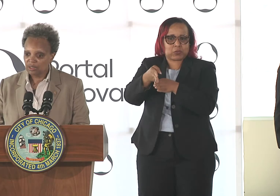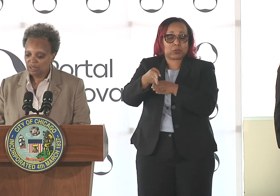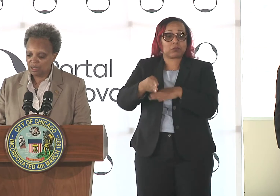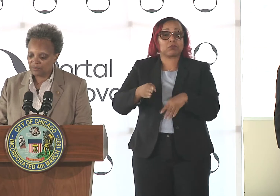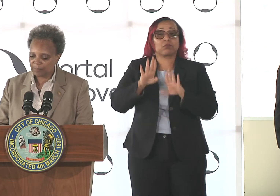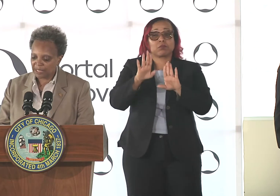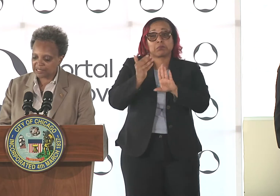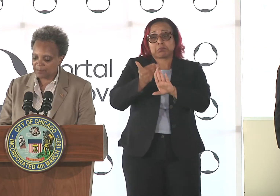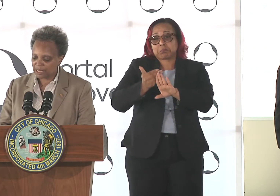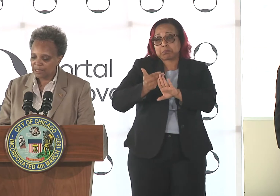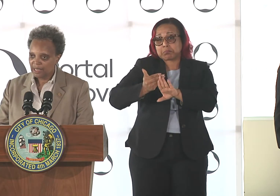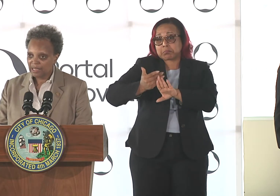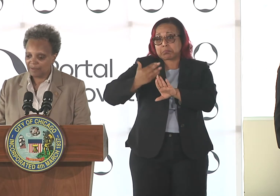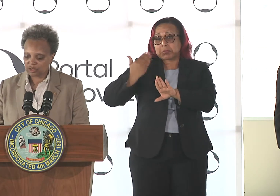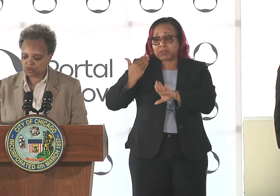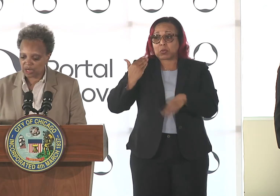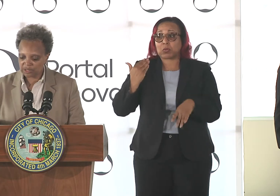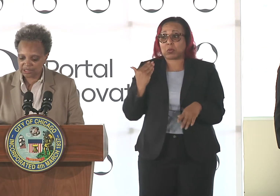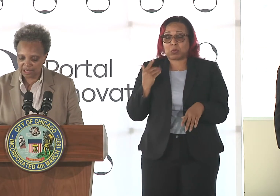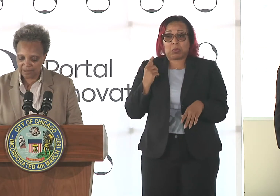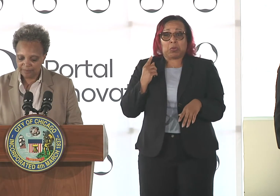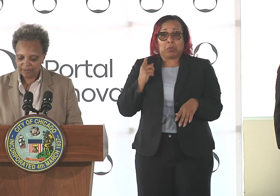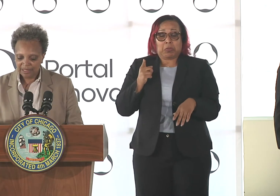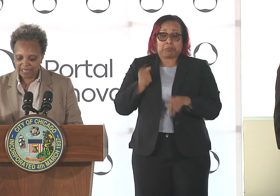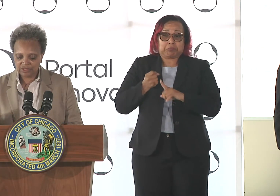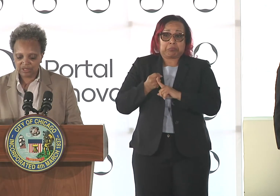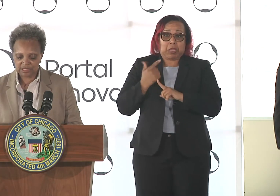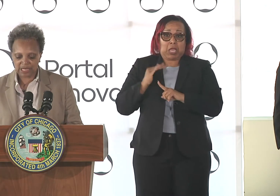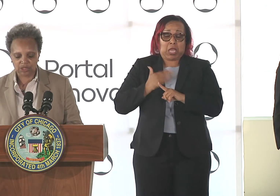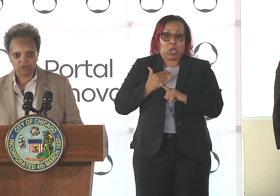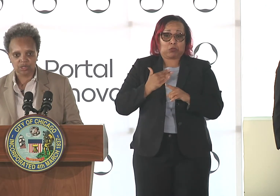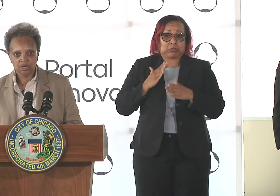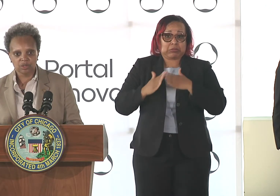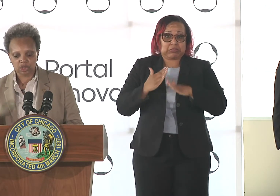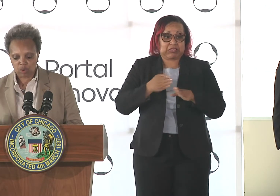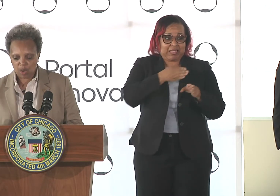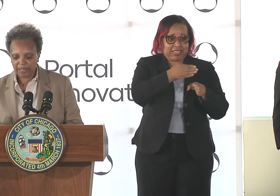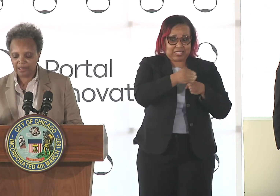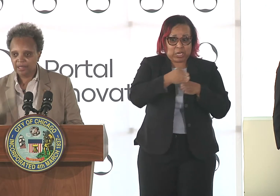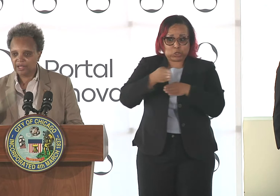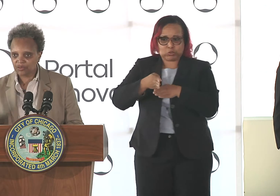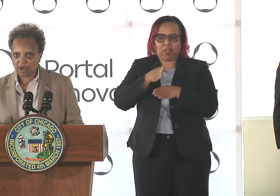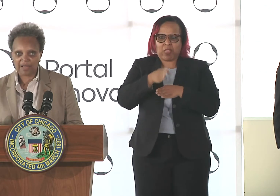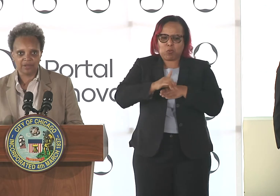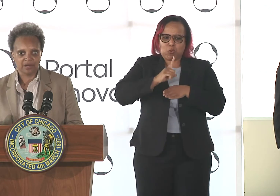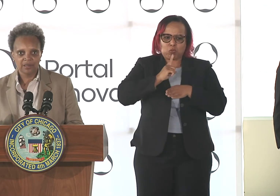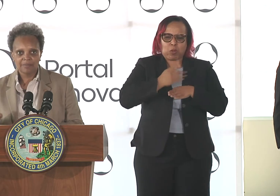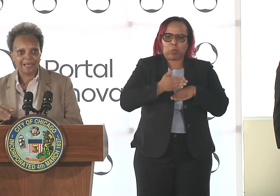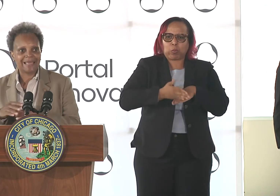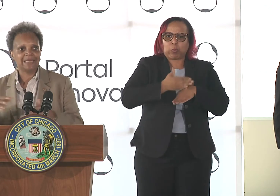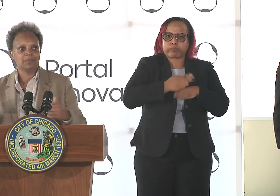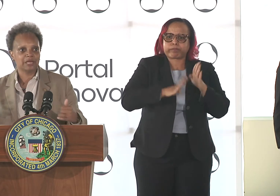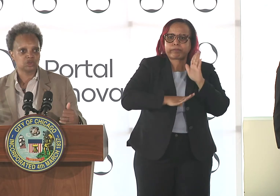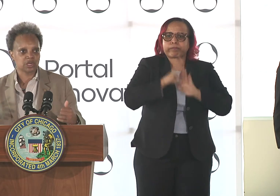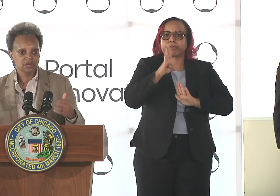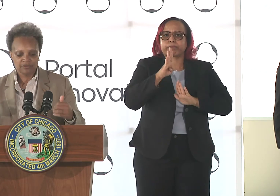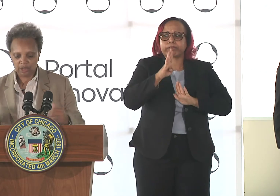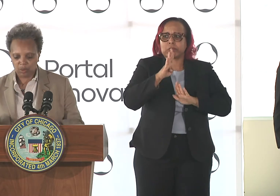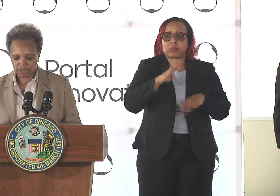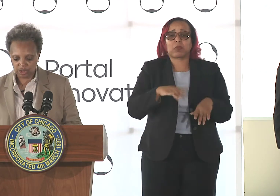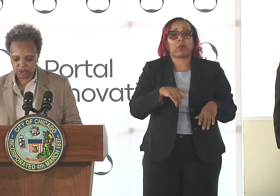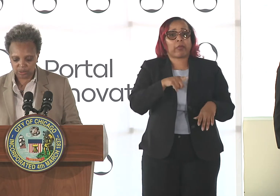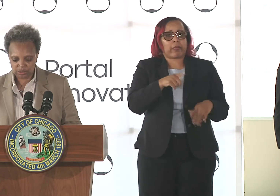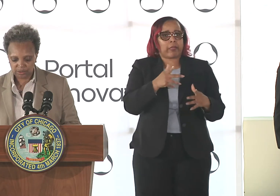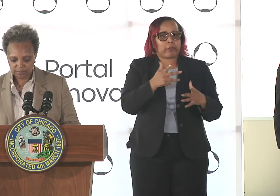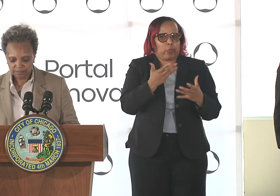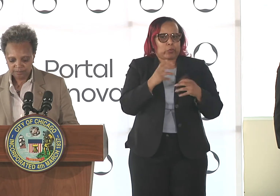before the pandemic ever struck our city, each of these sectors was growing and thriving by any metric that you